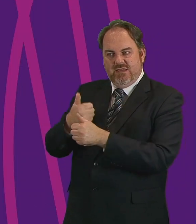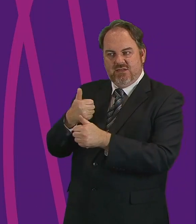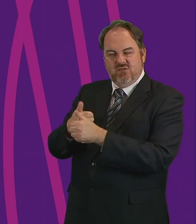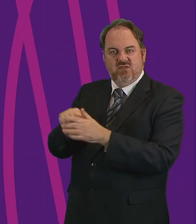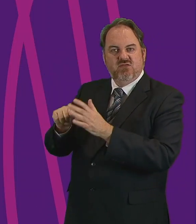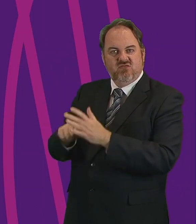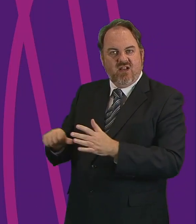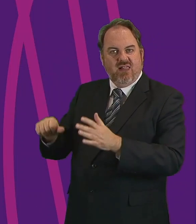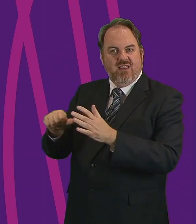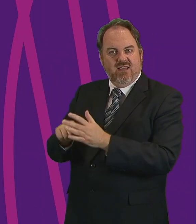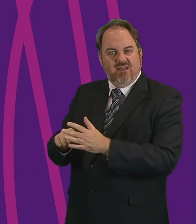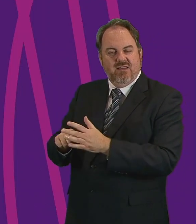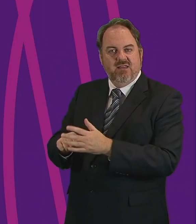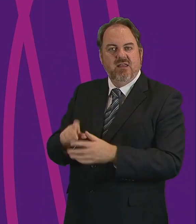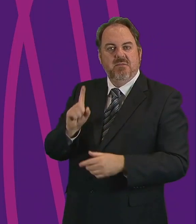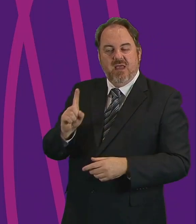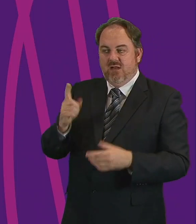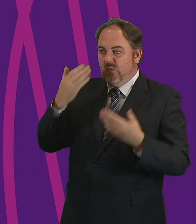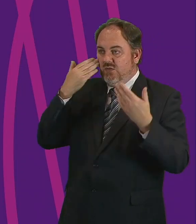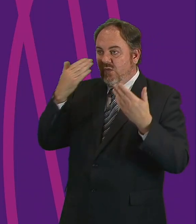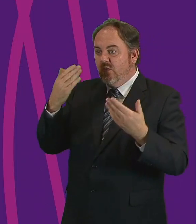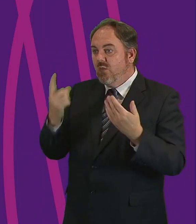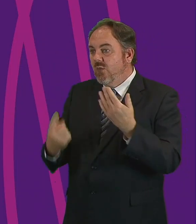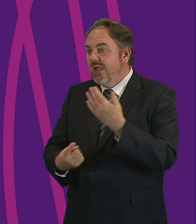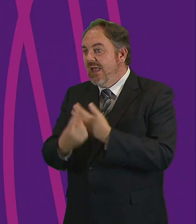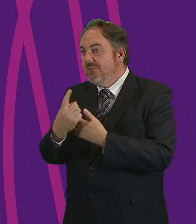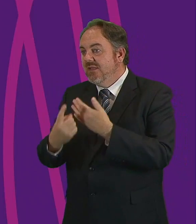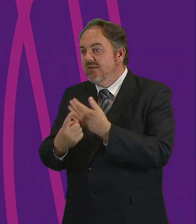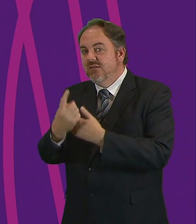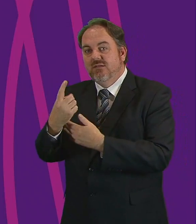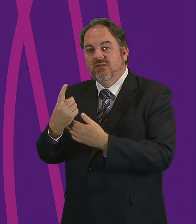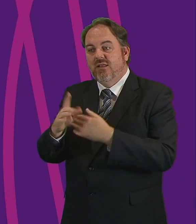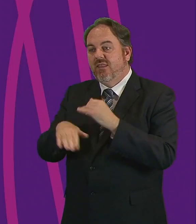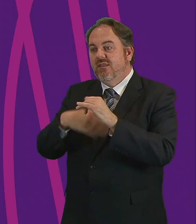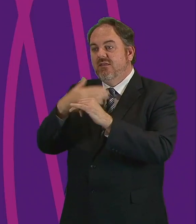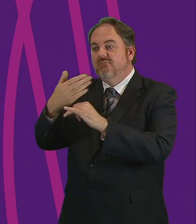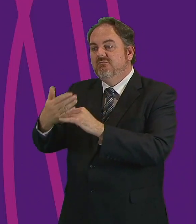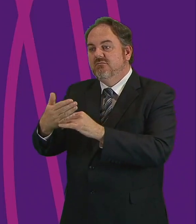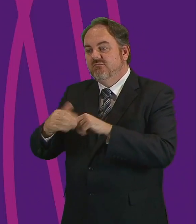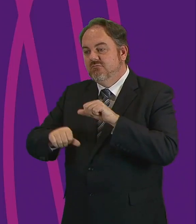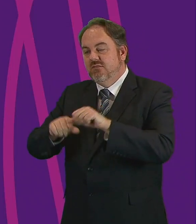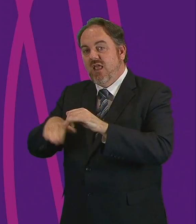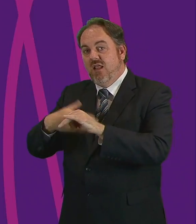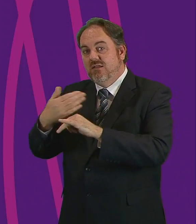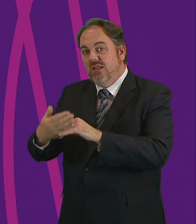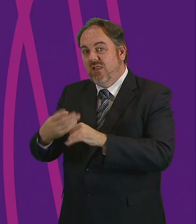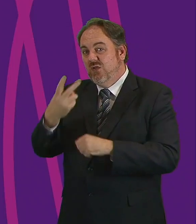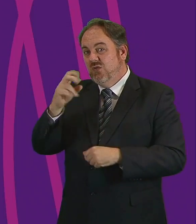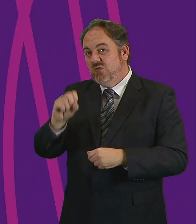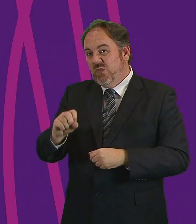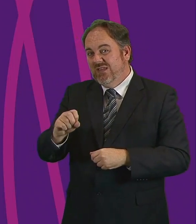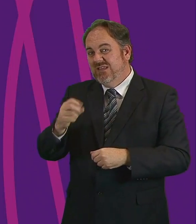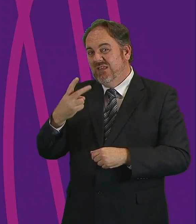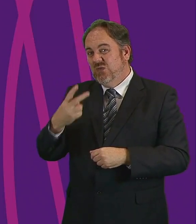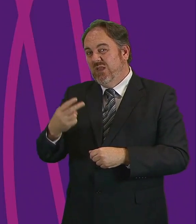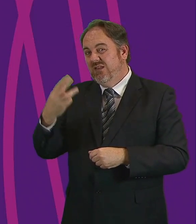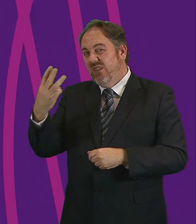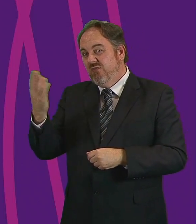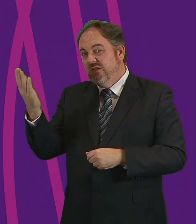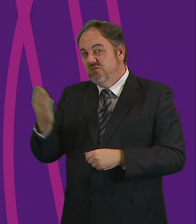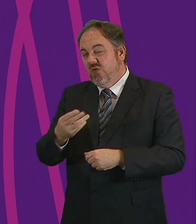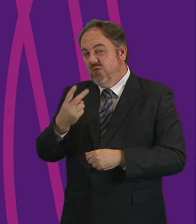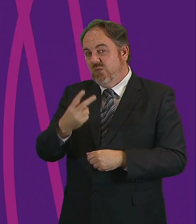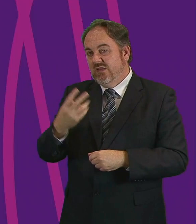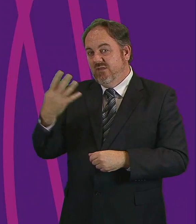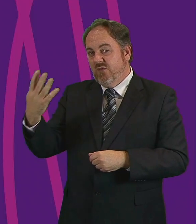is, but we'll not know the outcome of the reconciliation process until 2023-24 and the